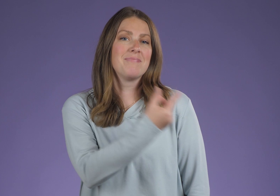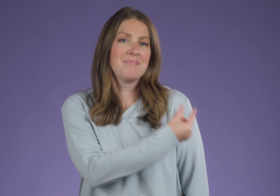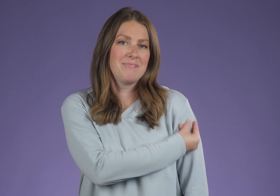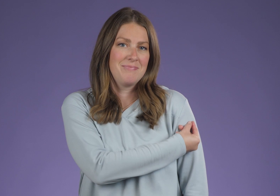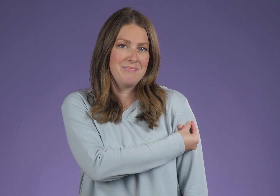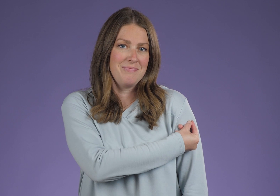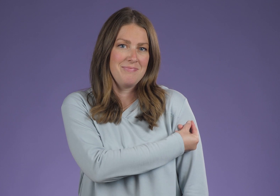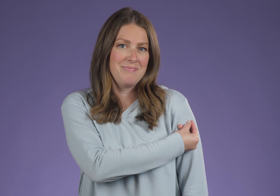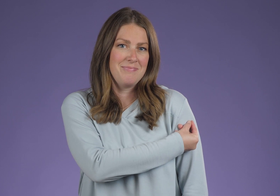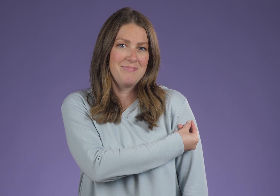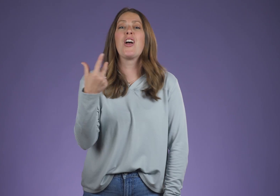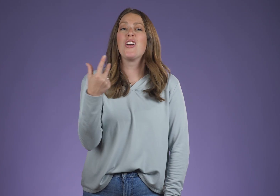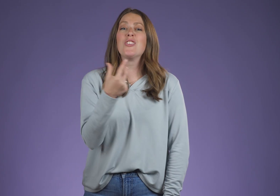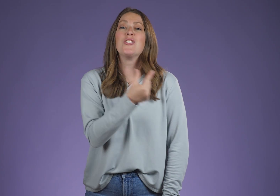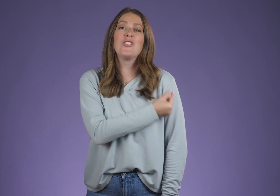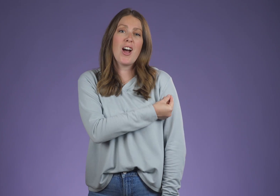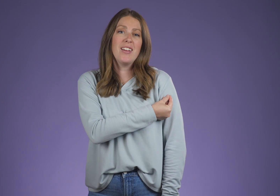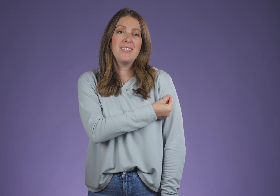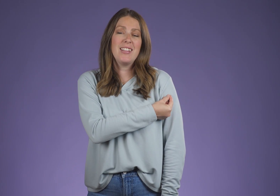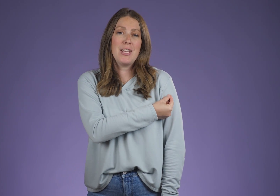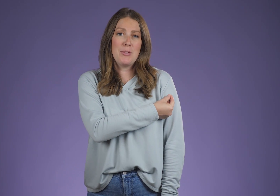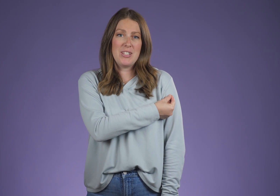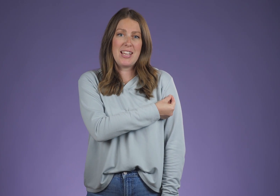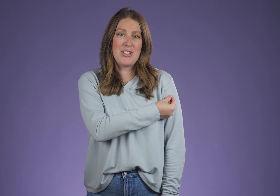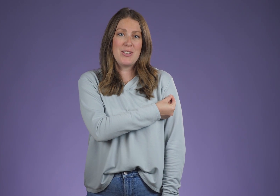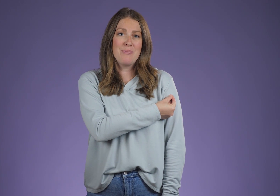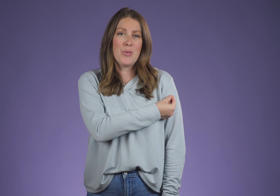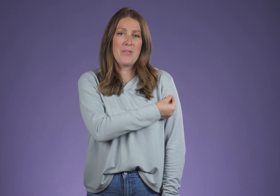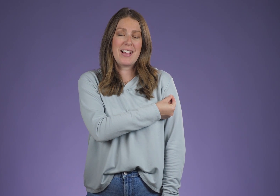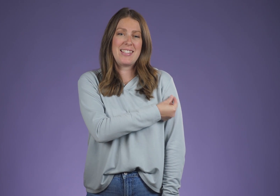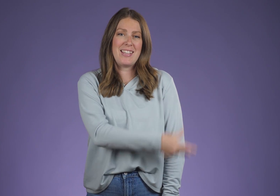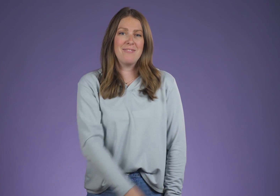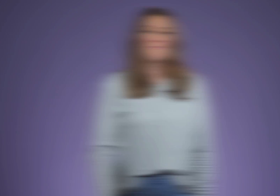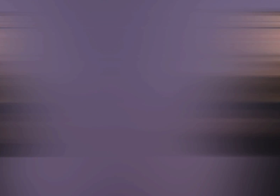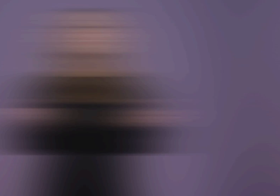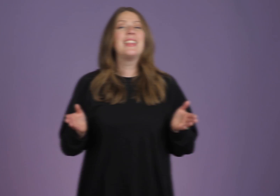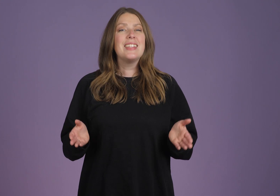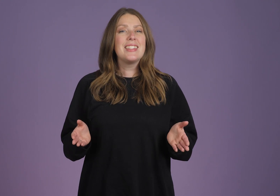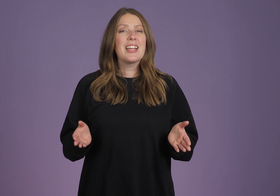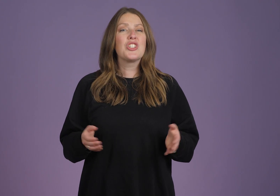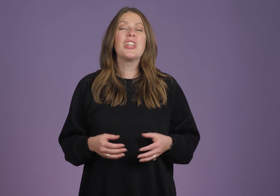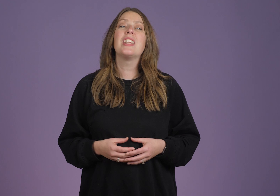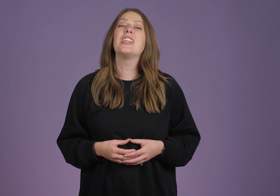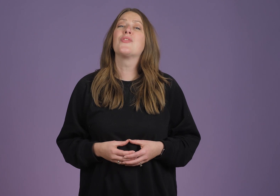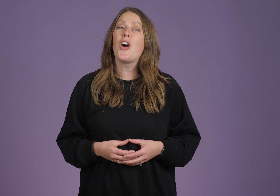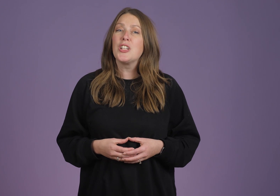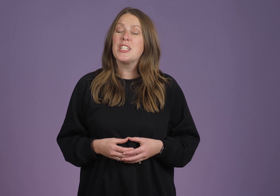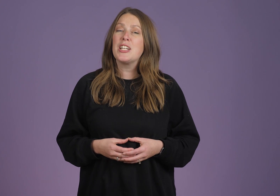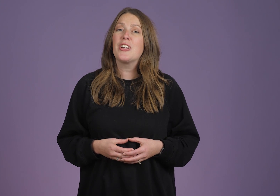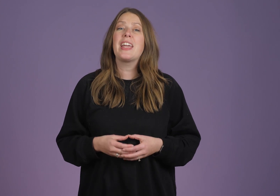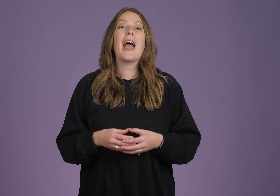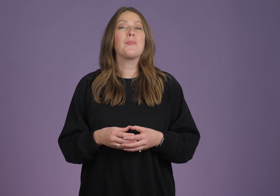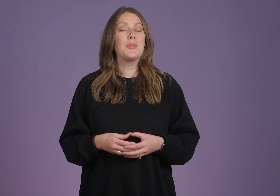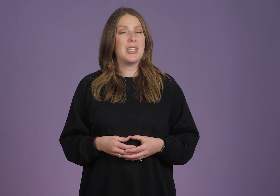in the shot. Shot, immunization, or vaccine. This section is volunteering at